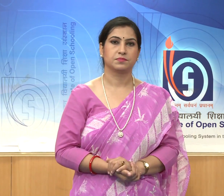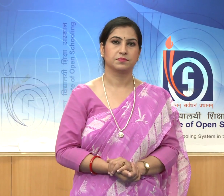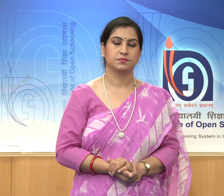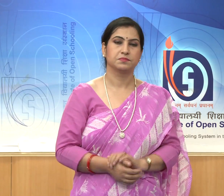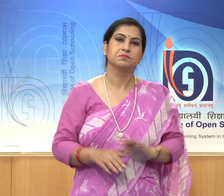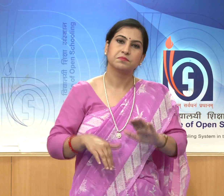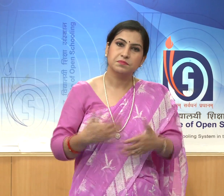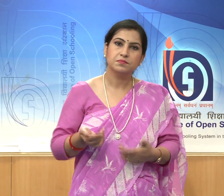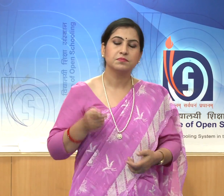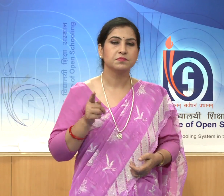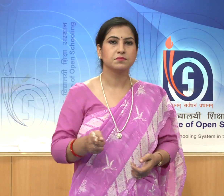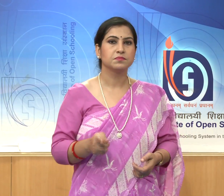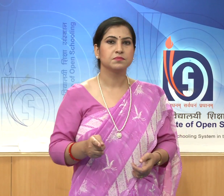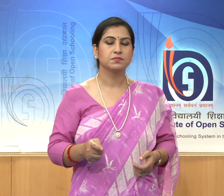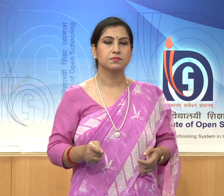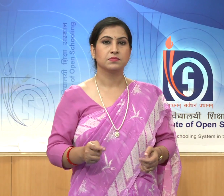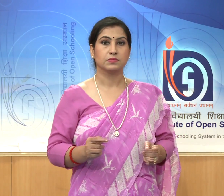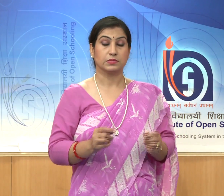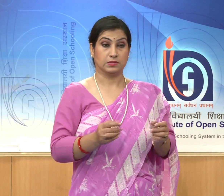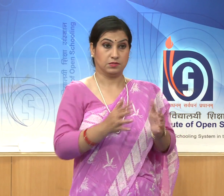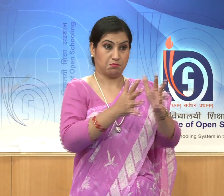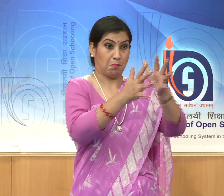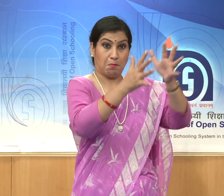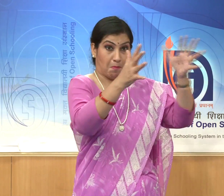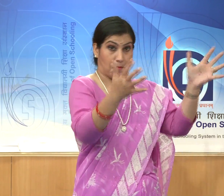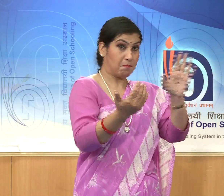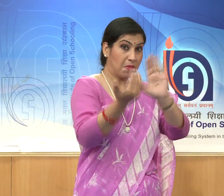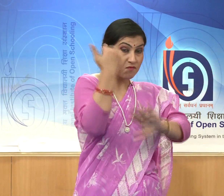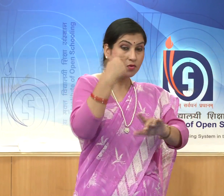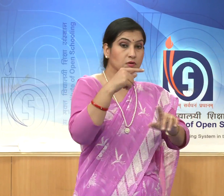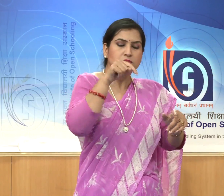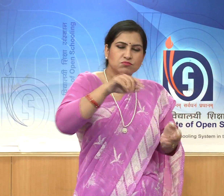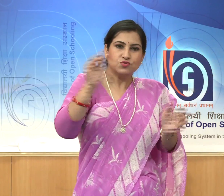In spite of its reduced size,